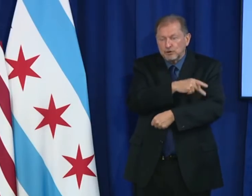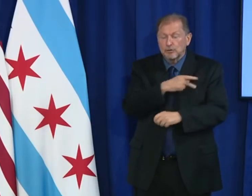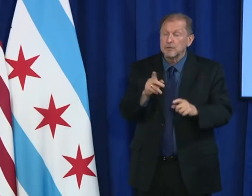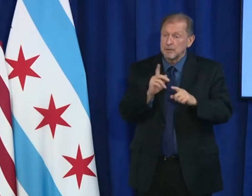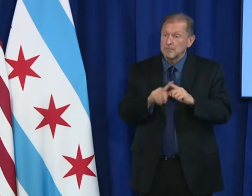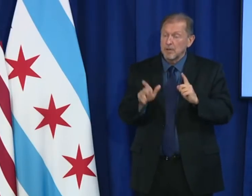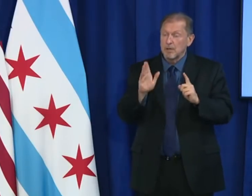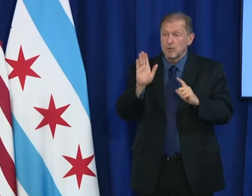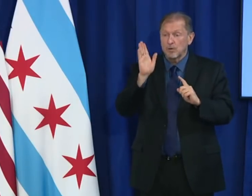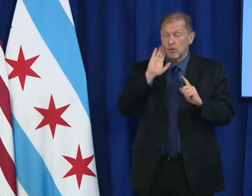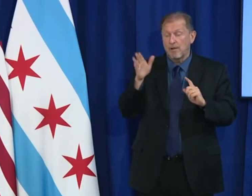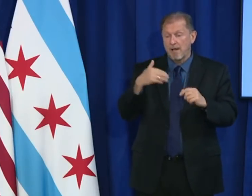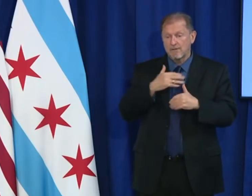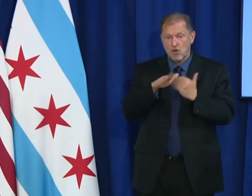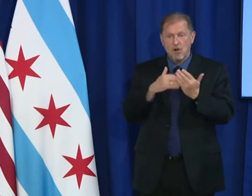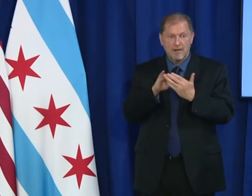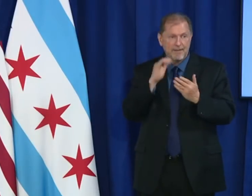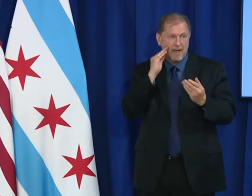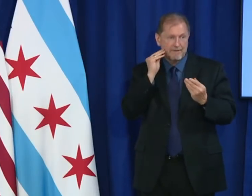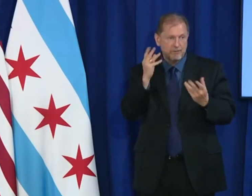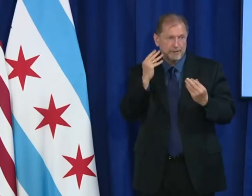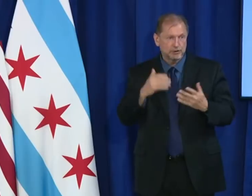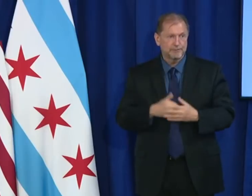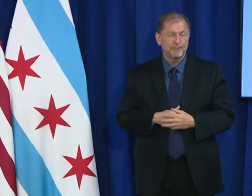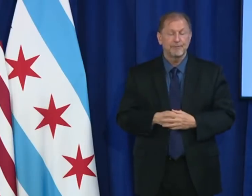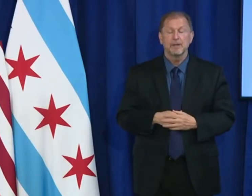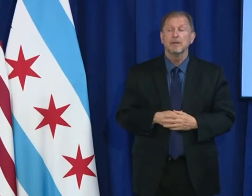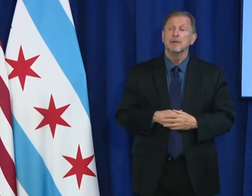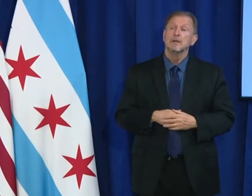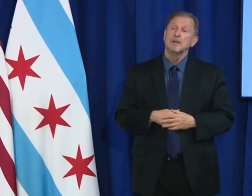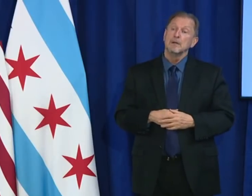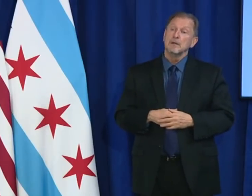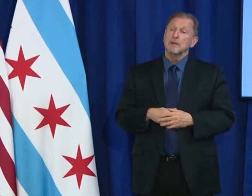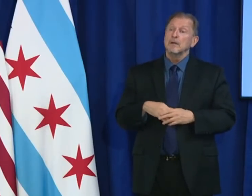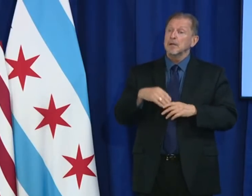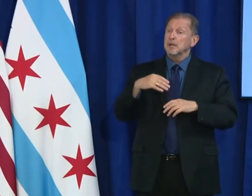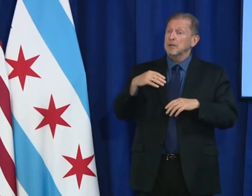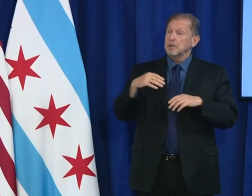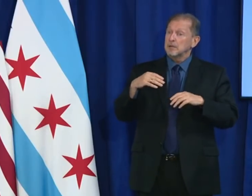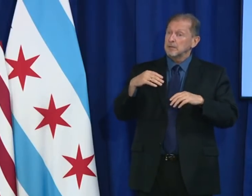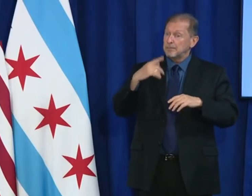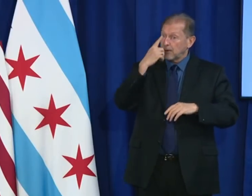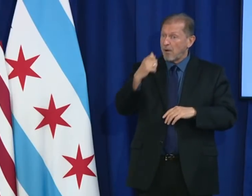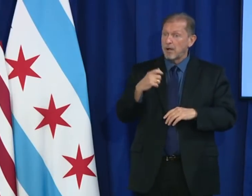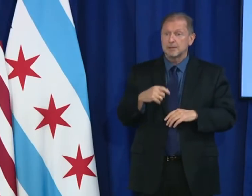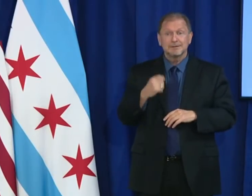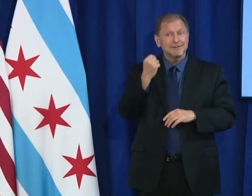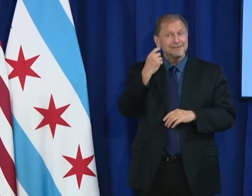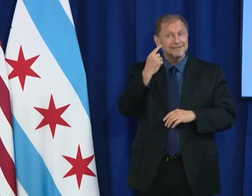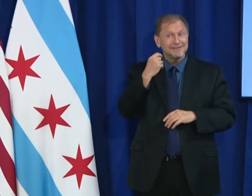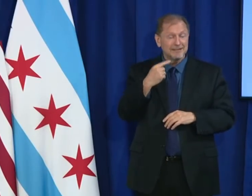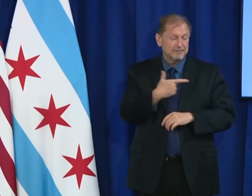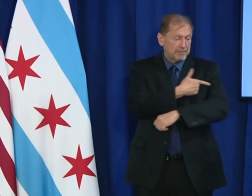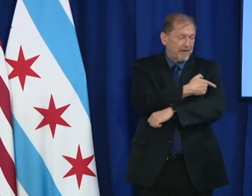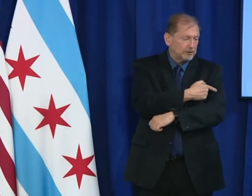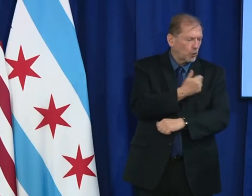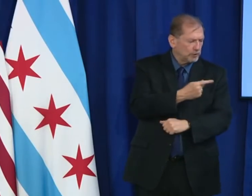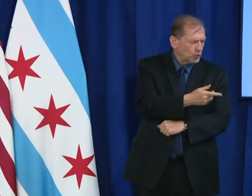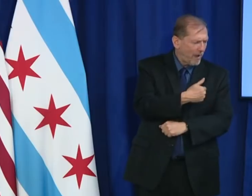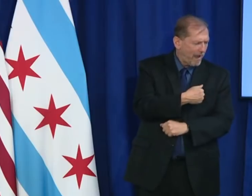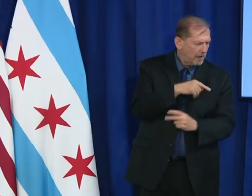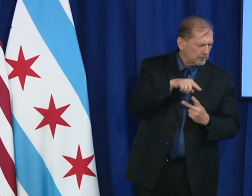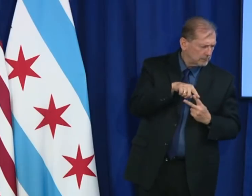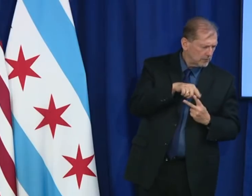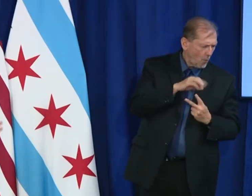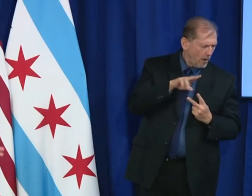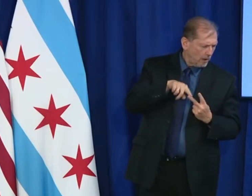available so that we know, because it's not just about have I had the vaccine, it's which vaccine have I had. You might need 2